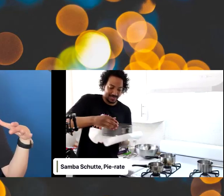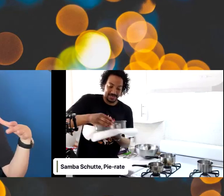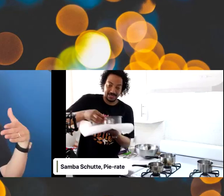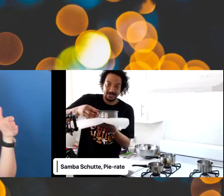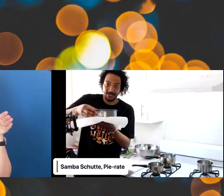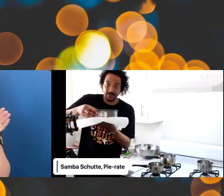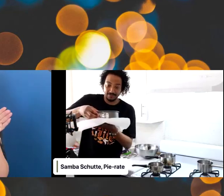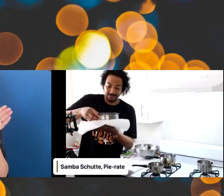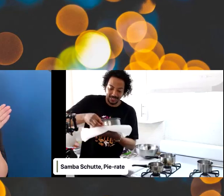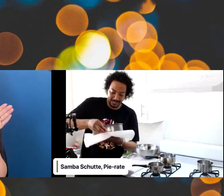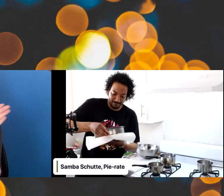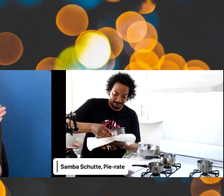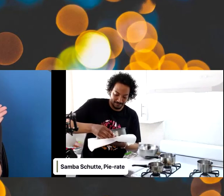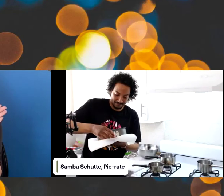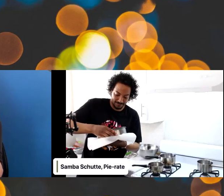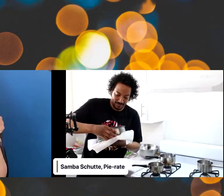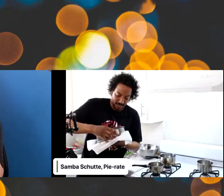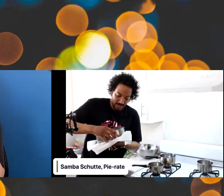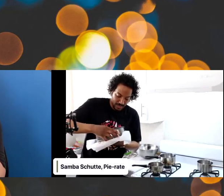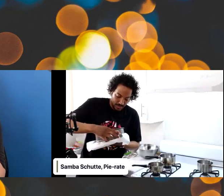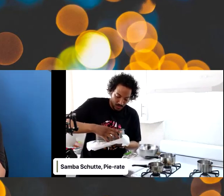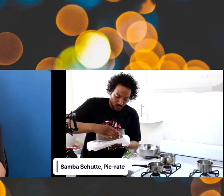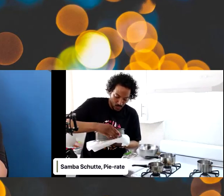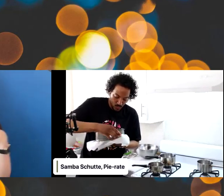and then close it, tighten it up.